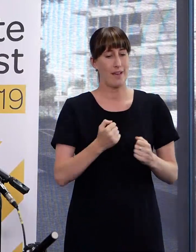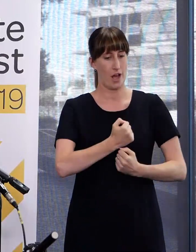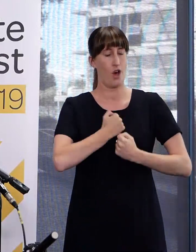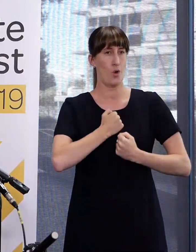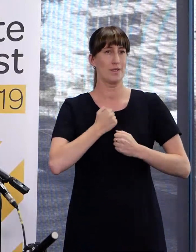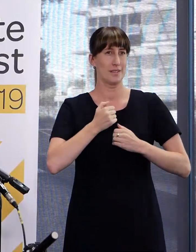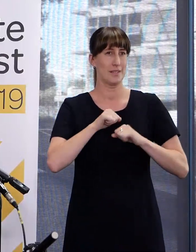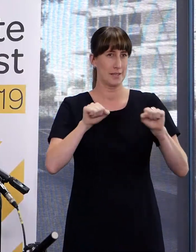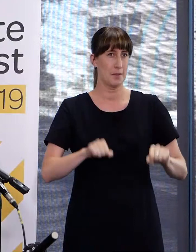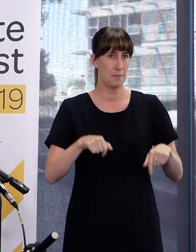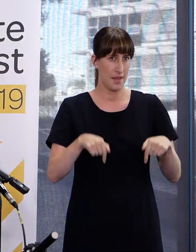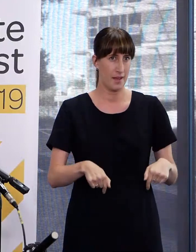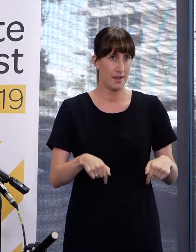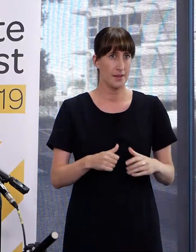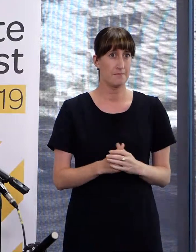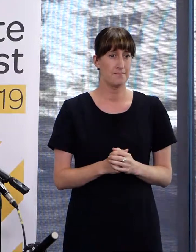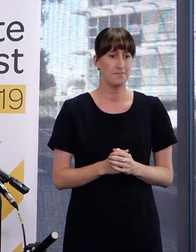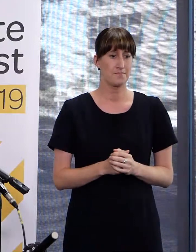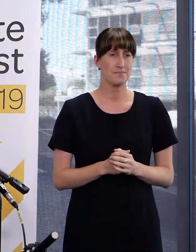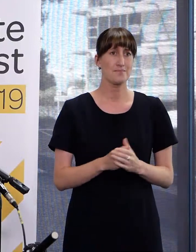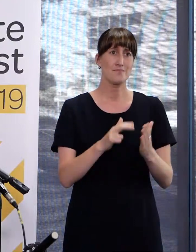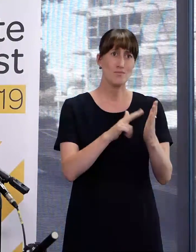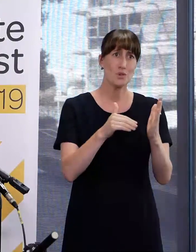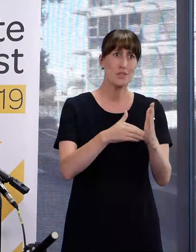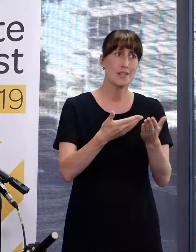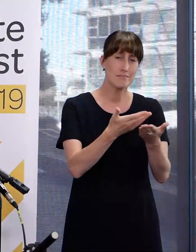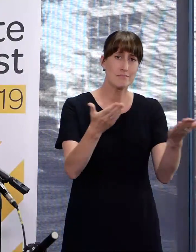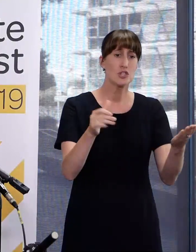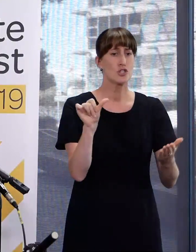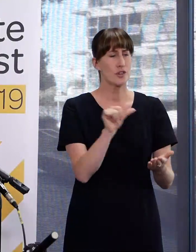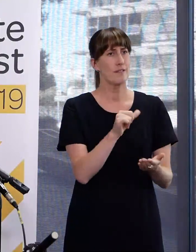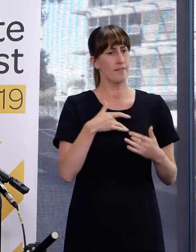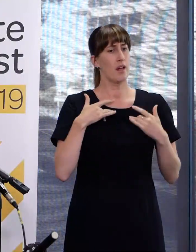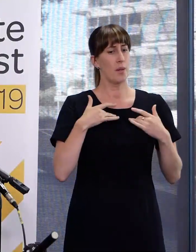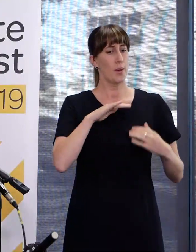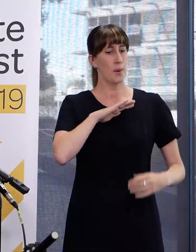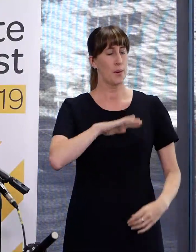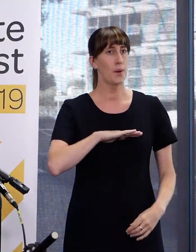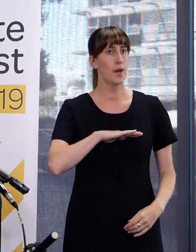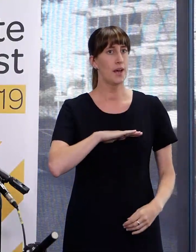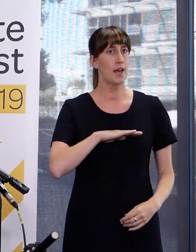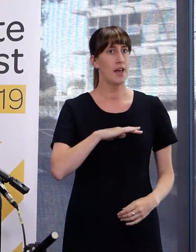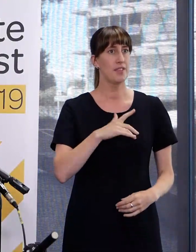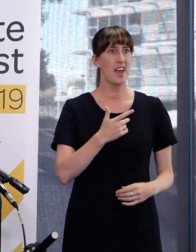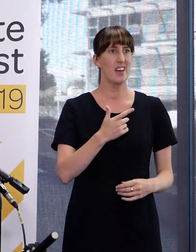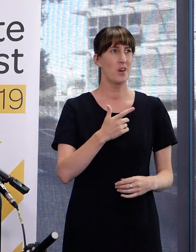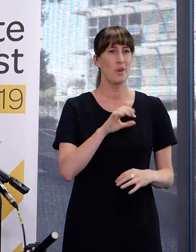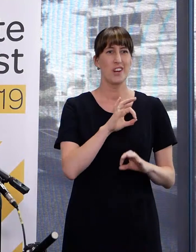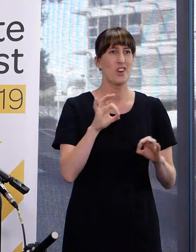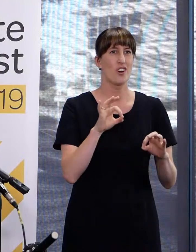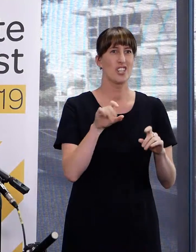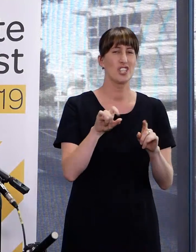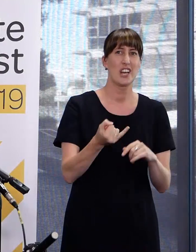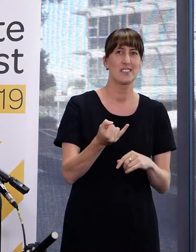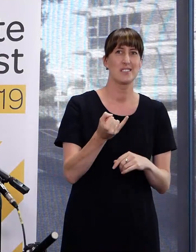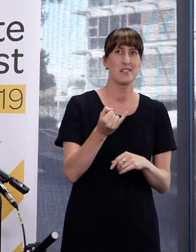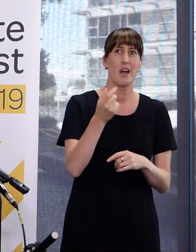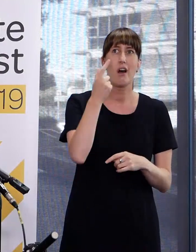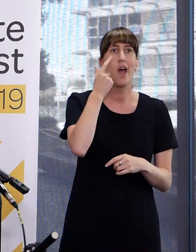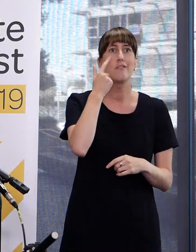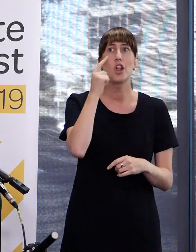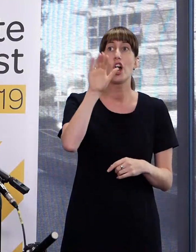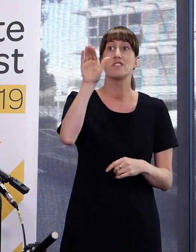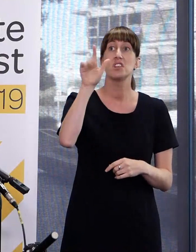that our people here didn't just take the summaries from those regulators. Yes, they had them, but they went back and looked at all the